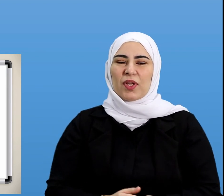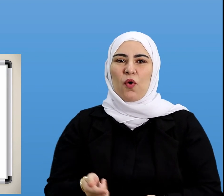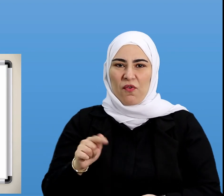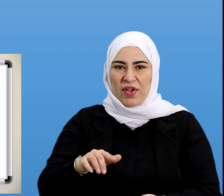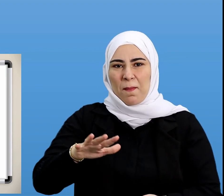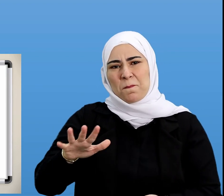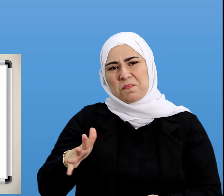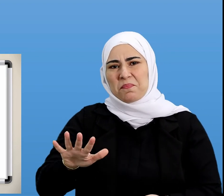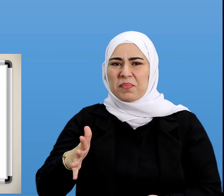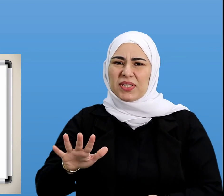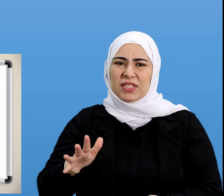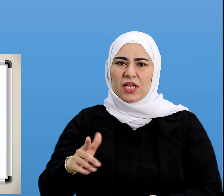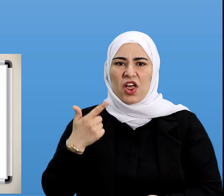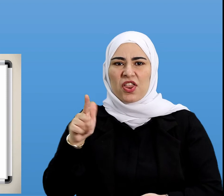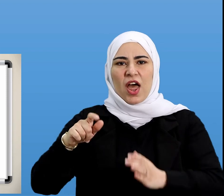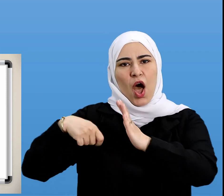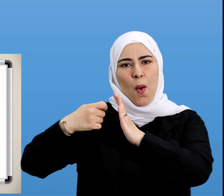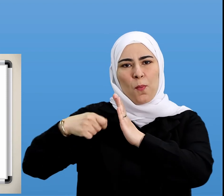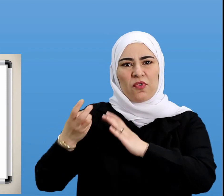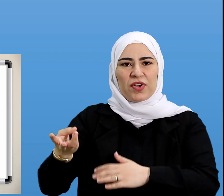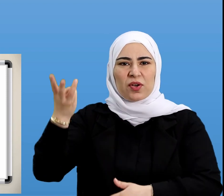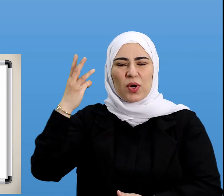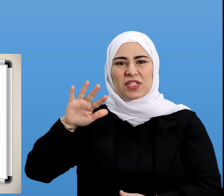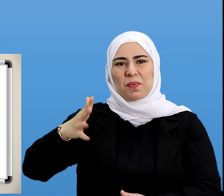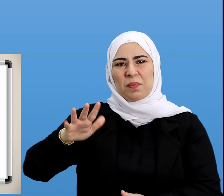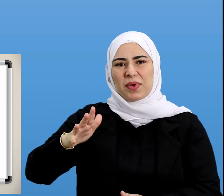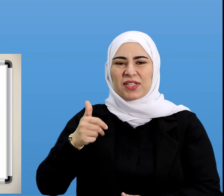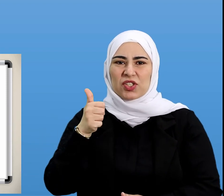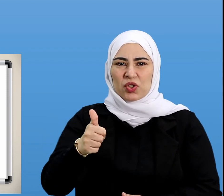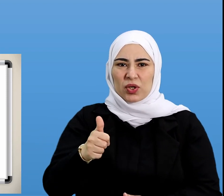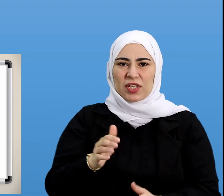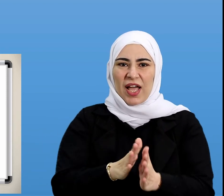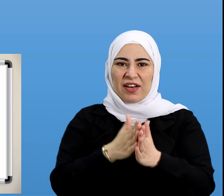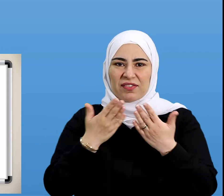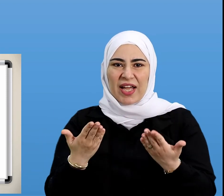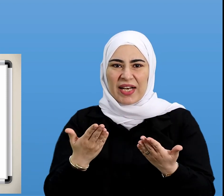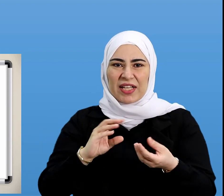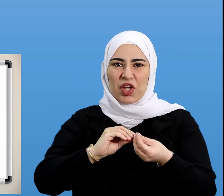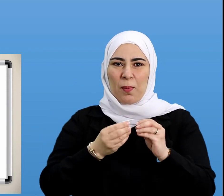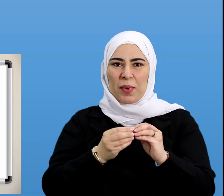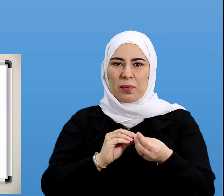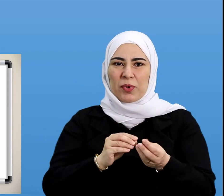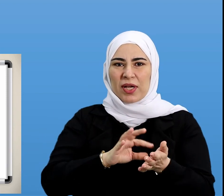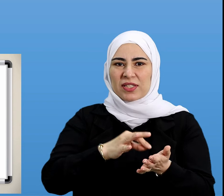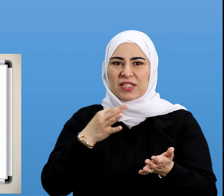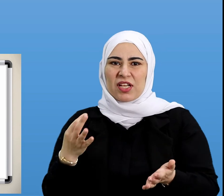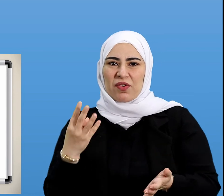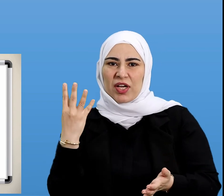14, exercise number 4. Intensifiers. So you have to add one of the intensifiers